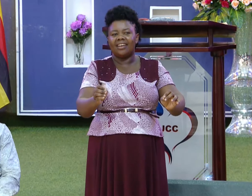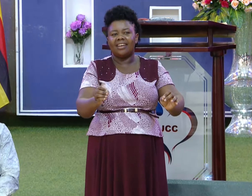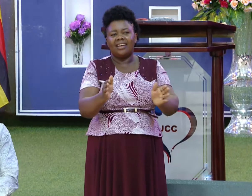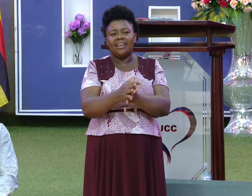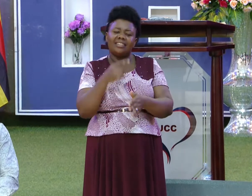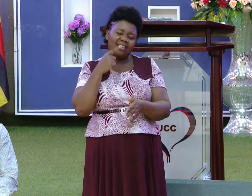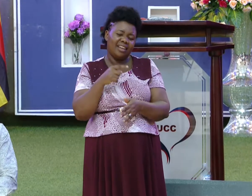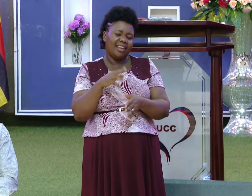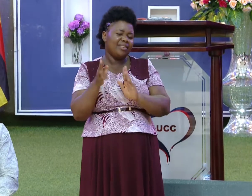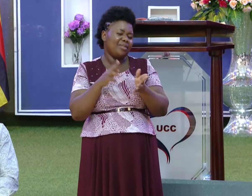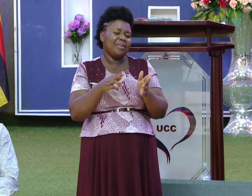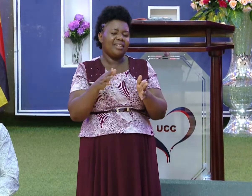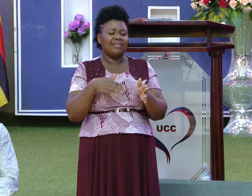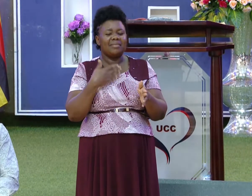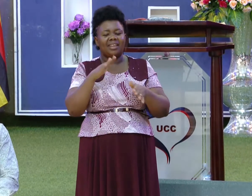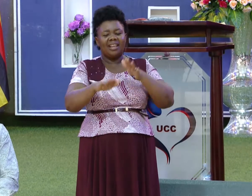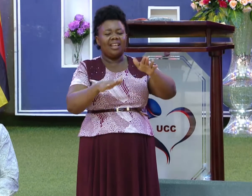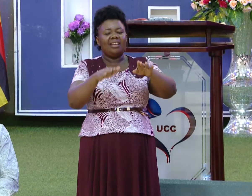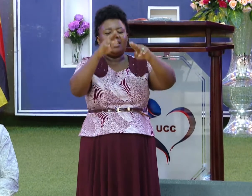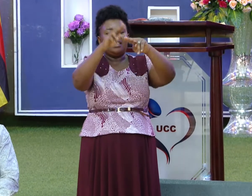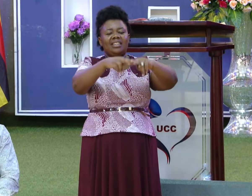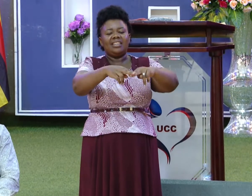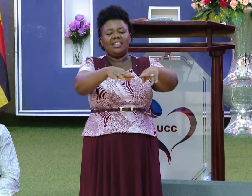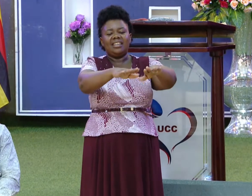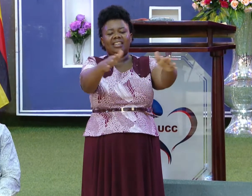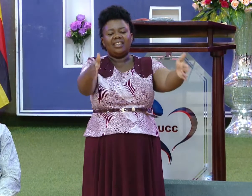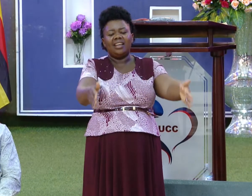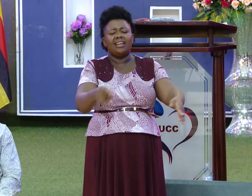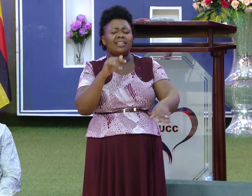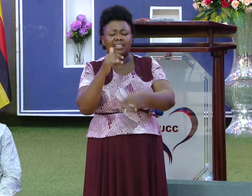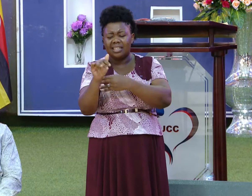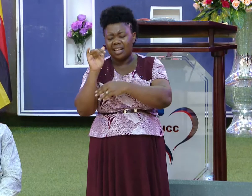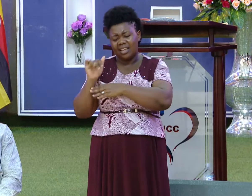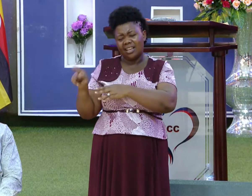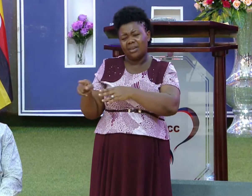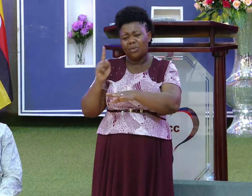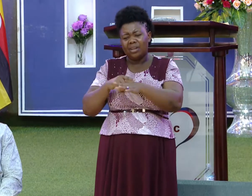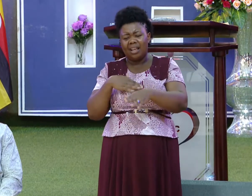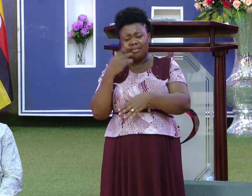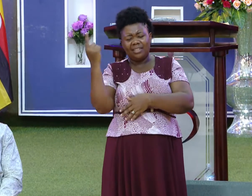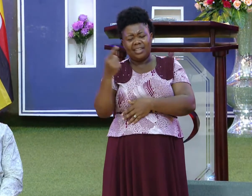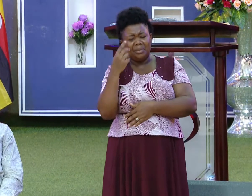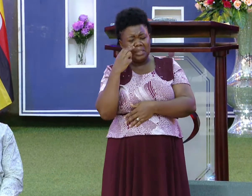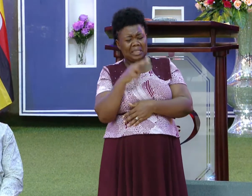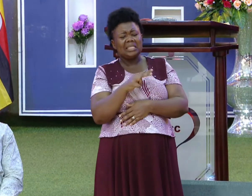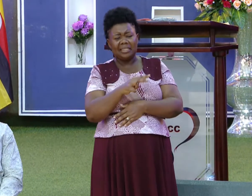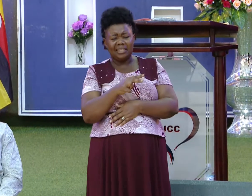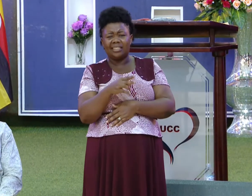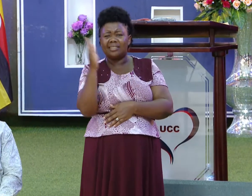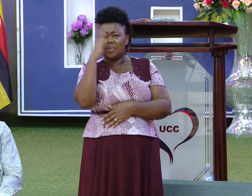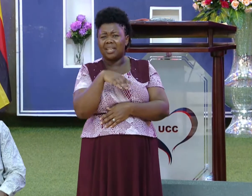table. And I said, or is my feet are here? And she said, no, when a visitor comes, it looks